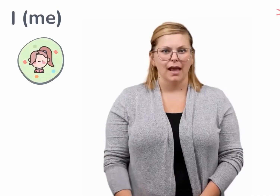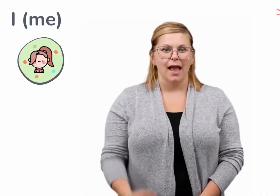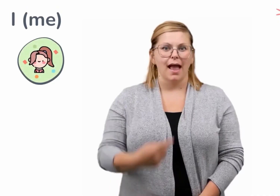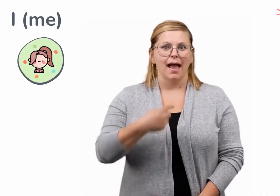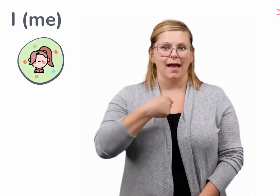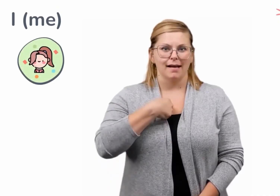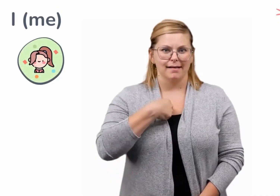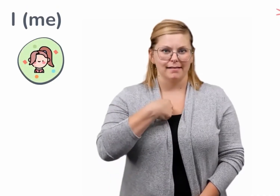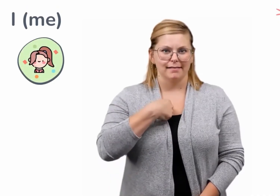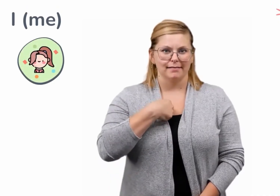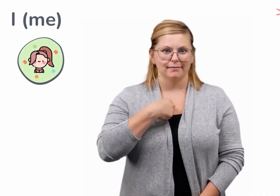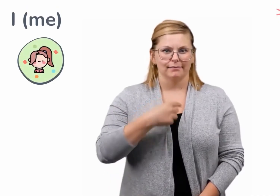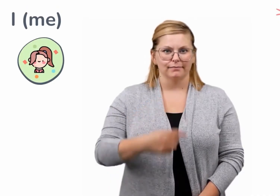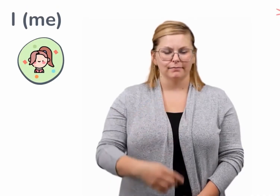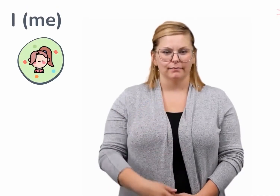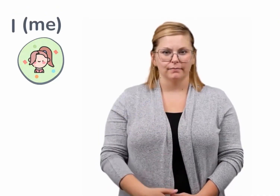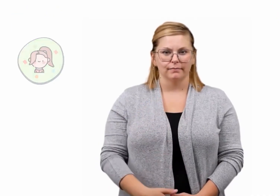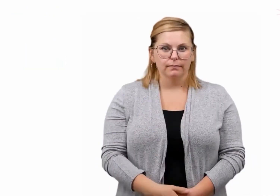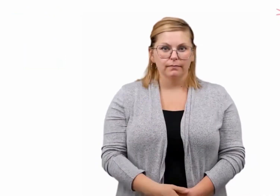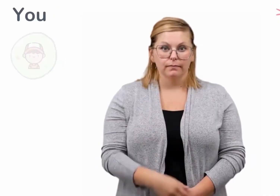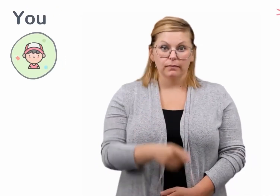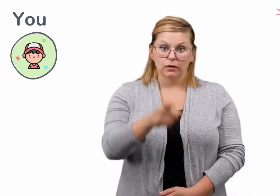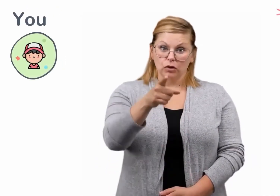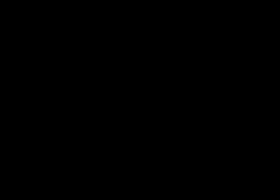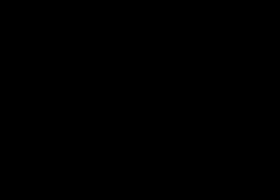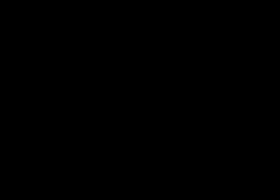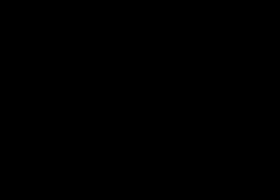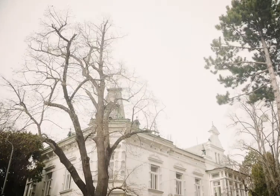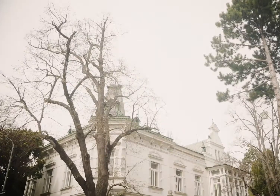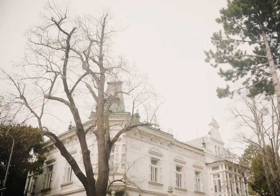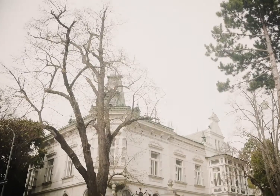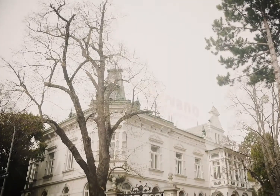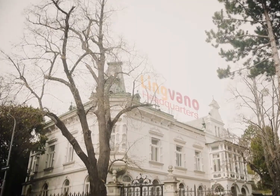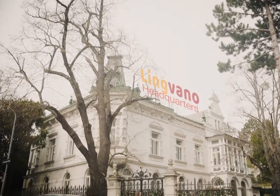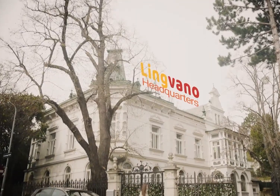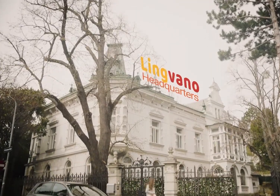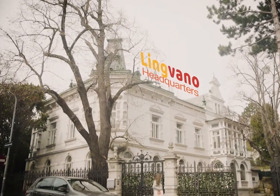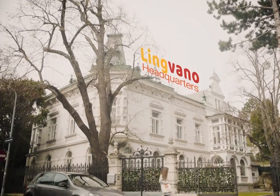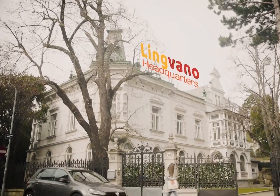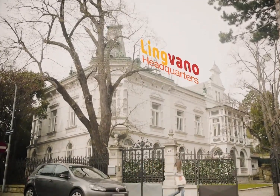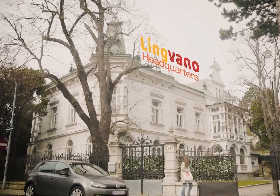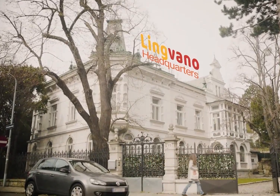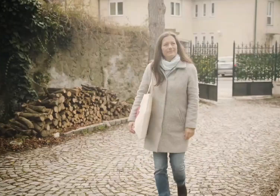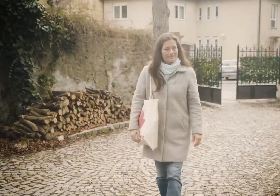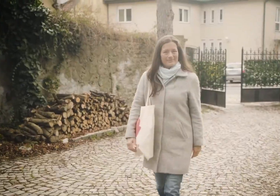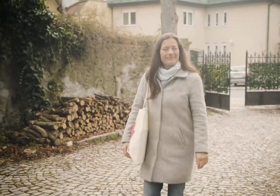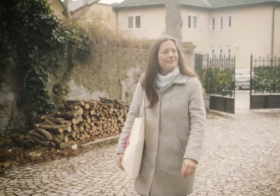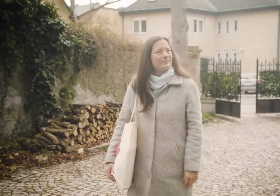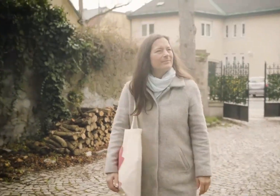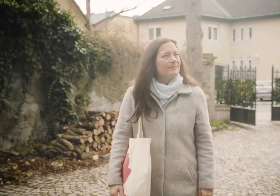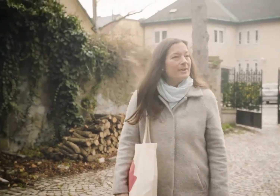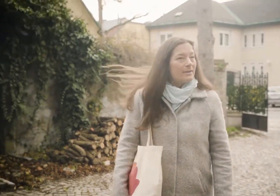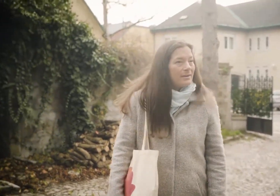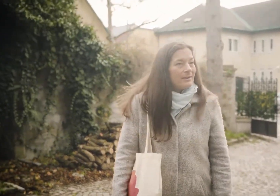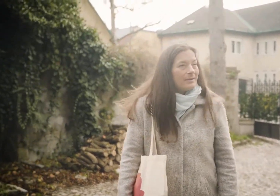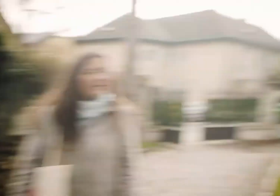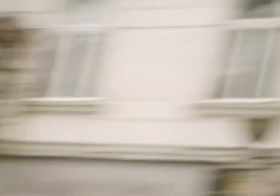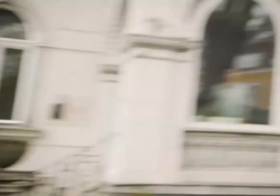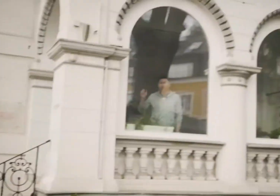includes facial expression, body movement, and real conversational flow. Today we're exploring the top 3 best apps to learn ASL, what